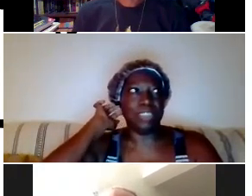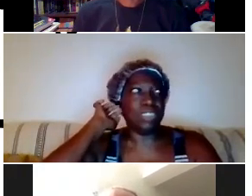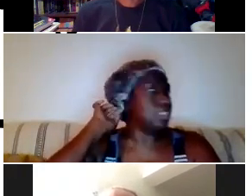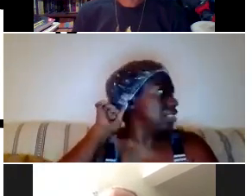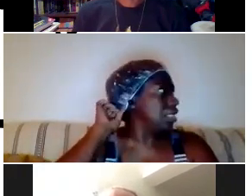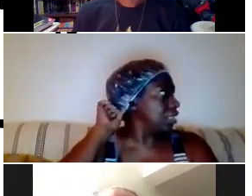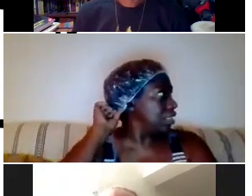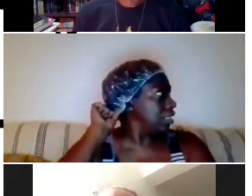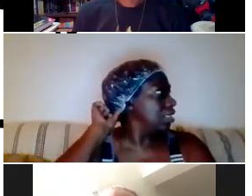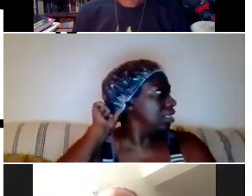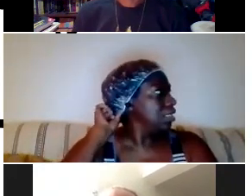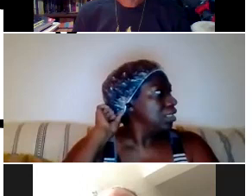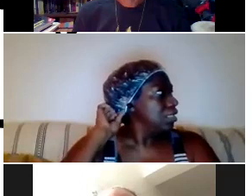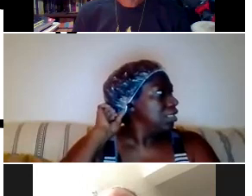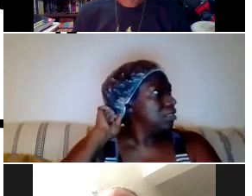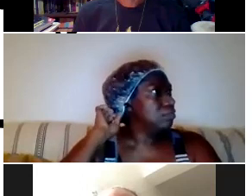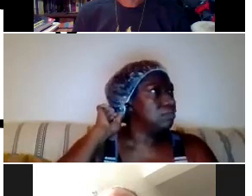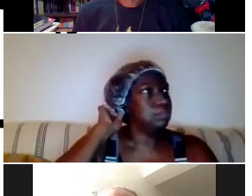What else is there?